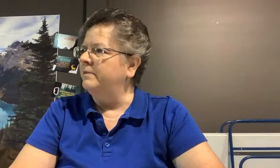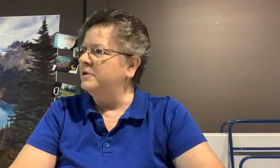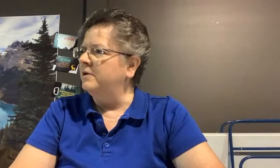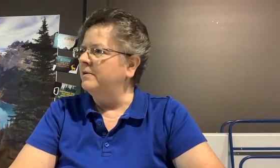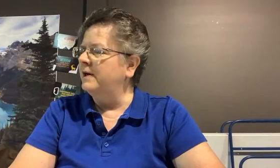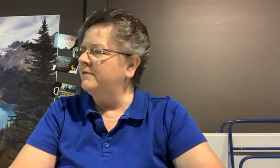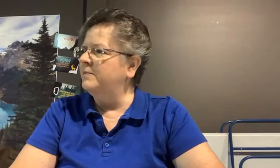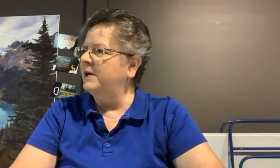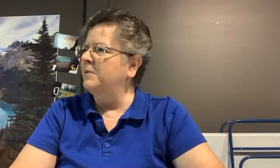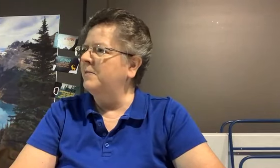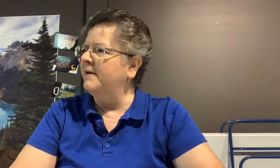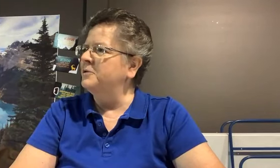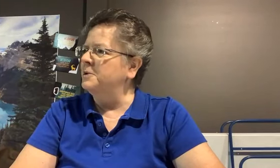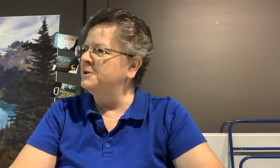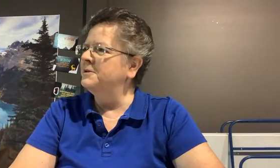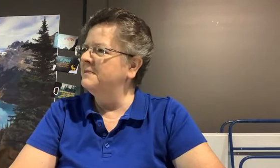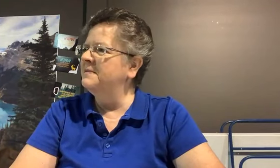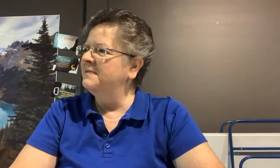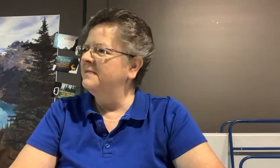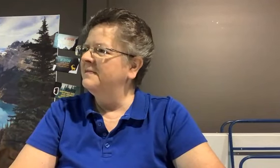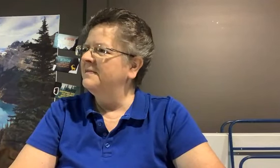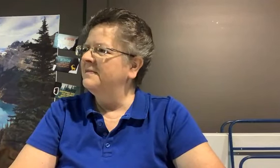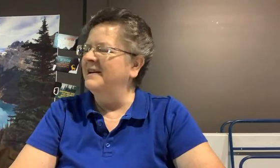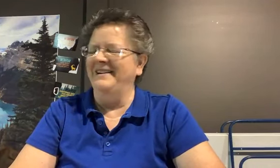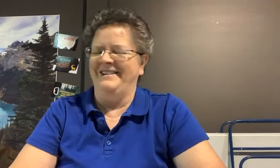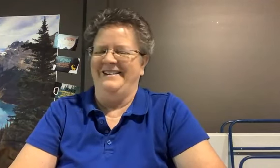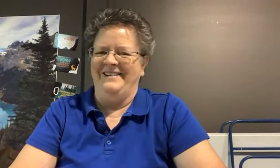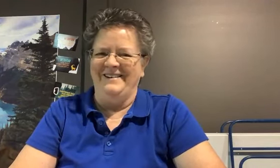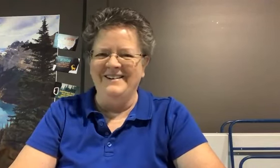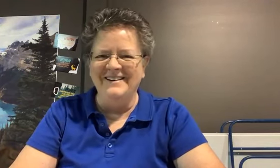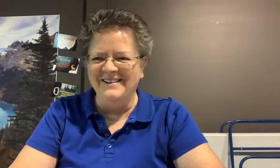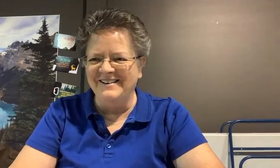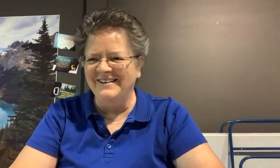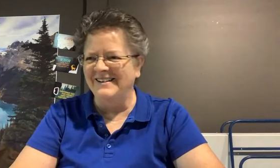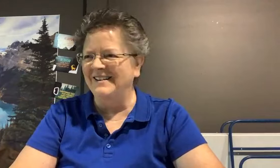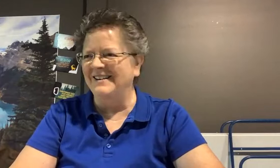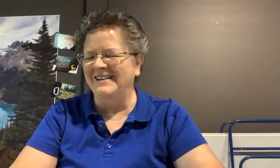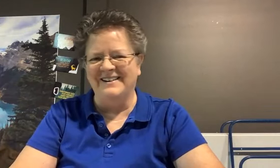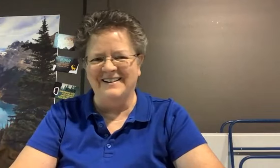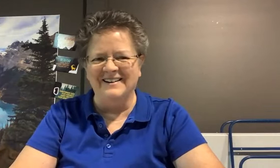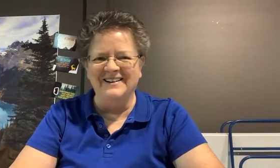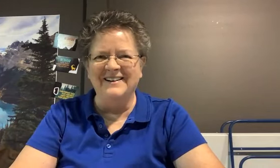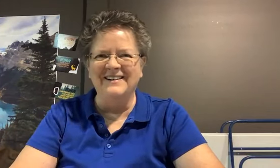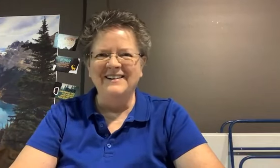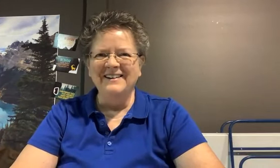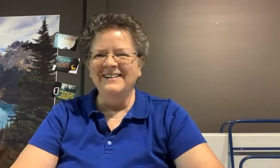so I have to pick him up afterwards. I thought he was arrested or something. Oh, my gosh. Chip, really? He's so